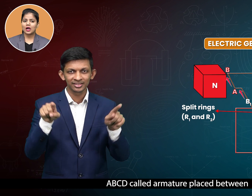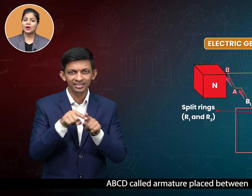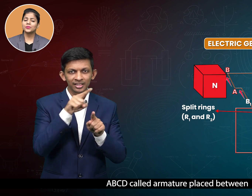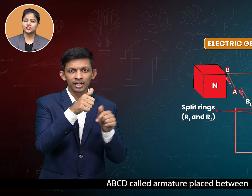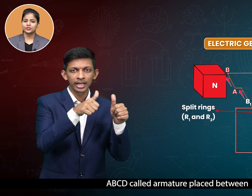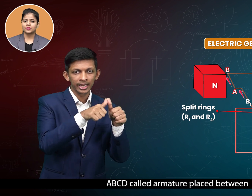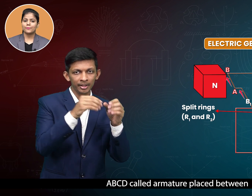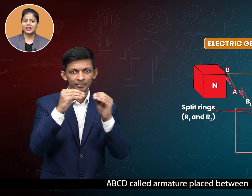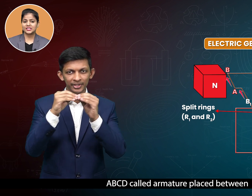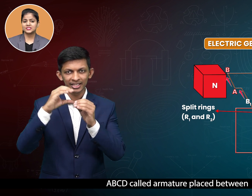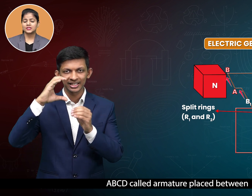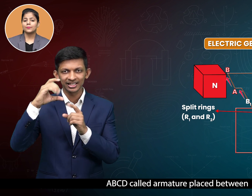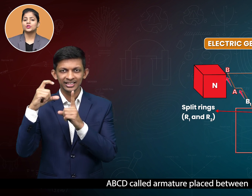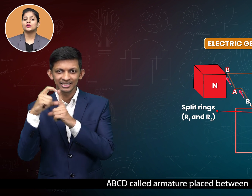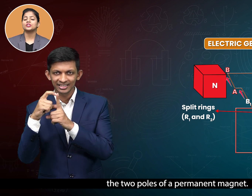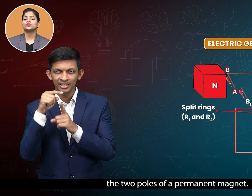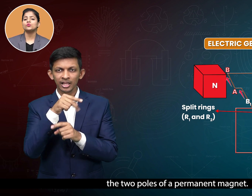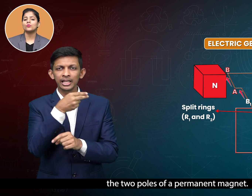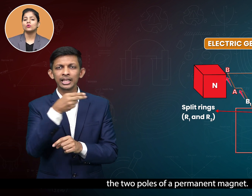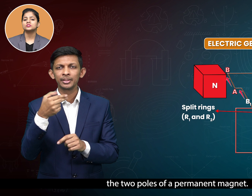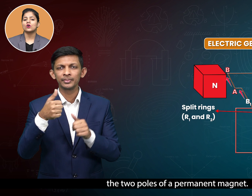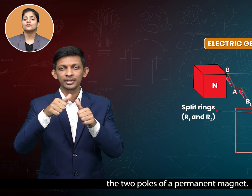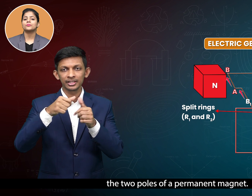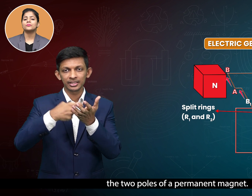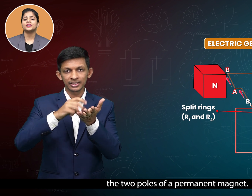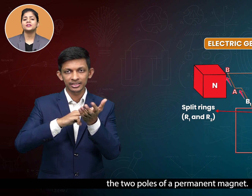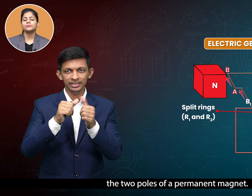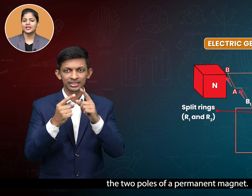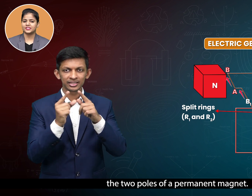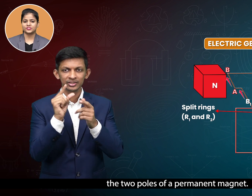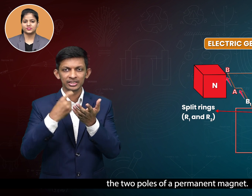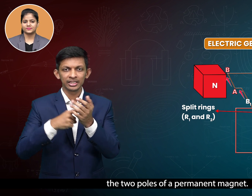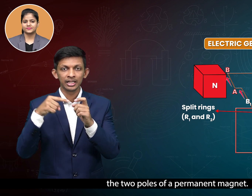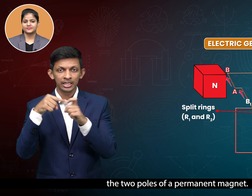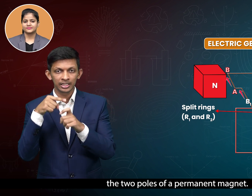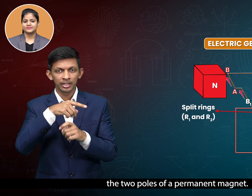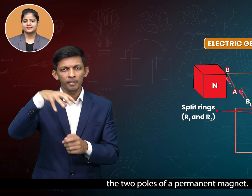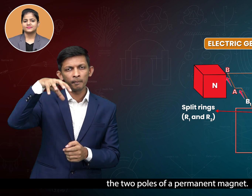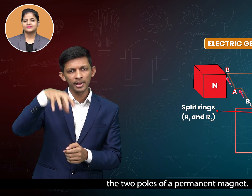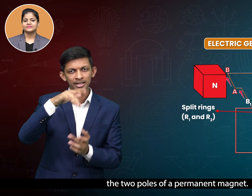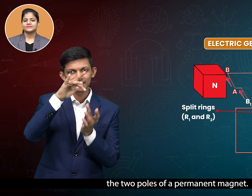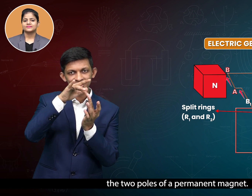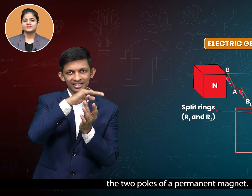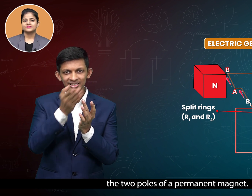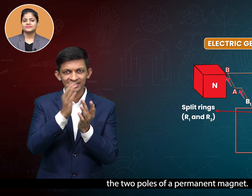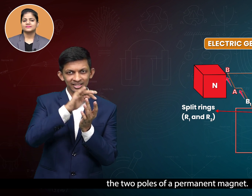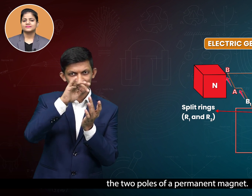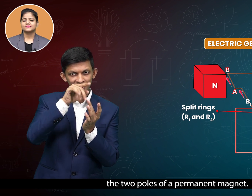called armature placed between the two poles of a permanent magnet.